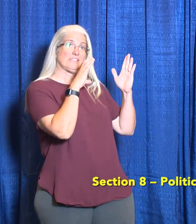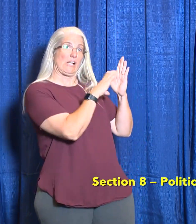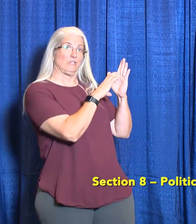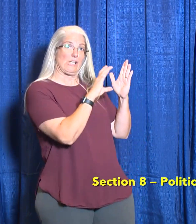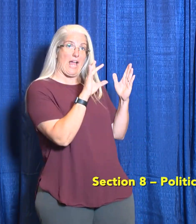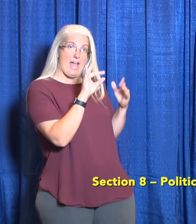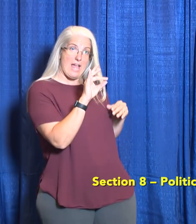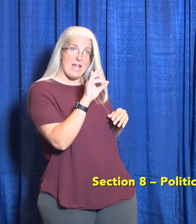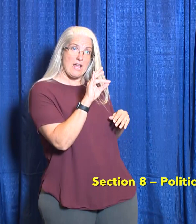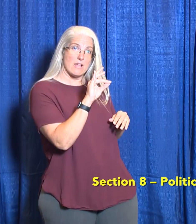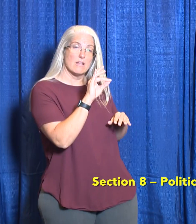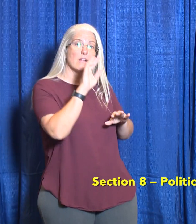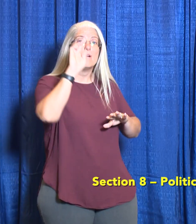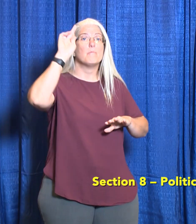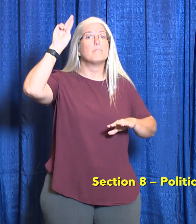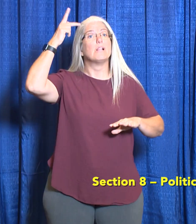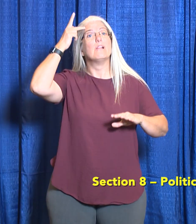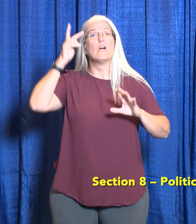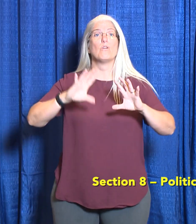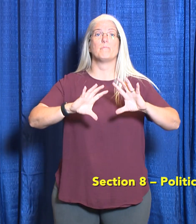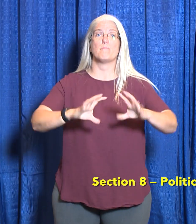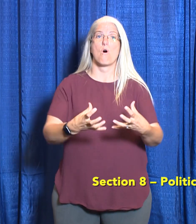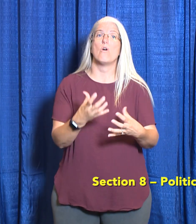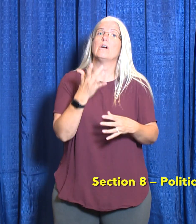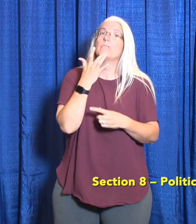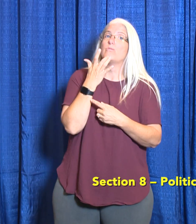Section 8. Political party preference.